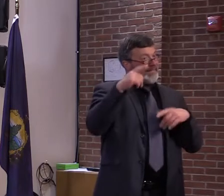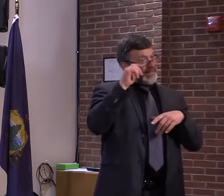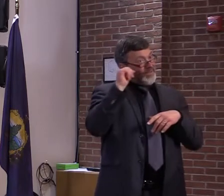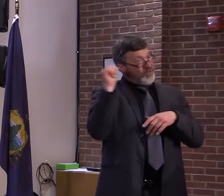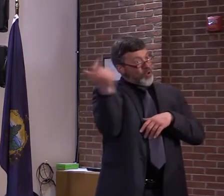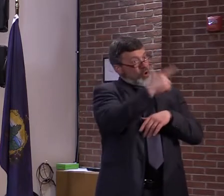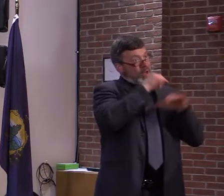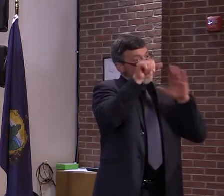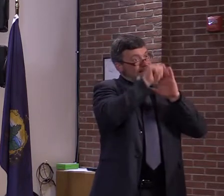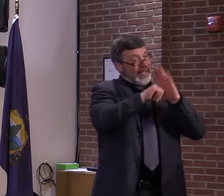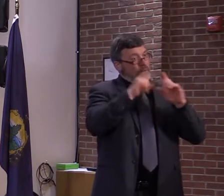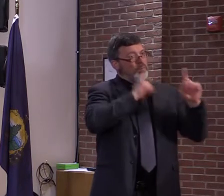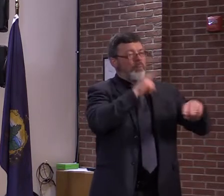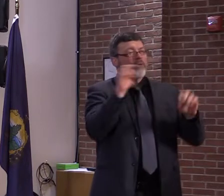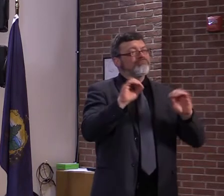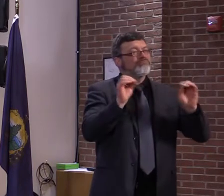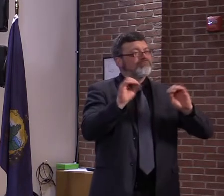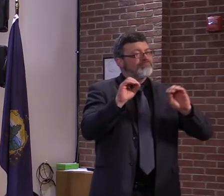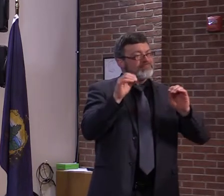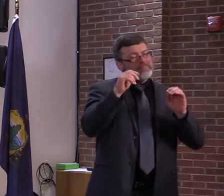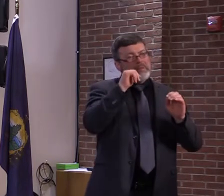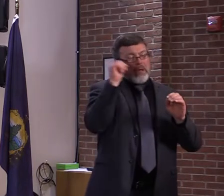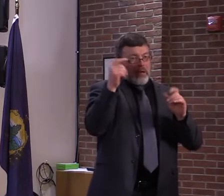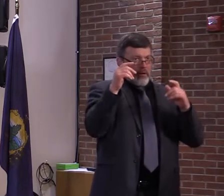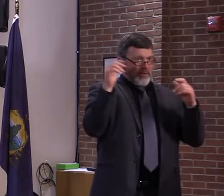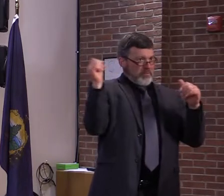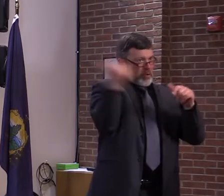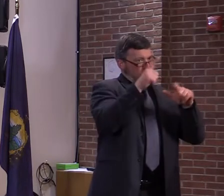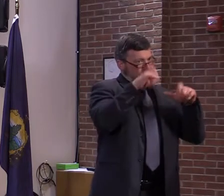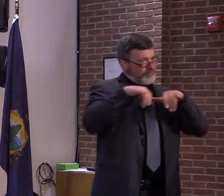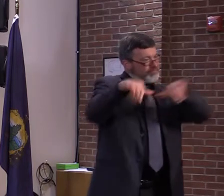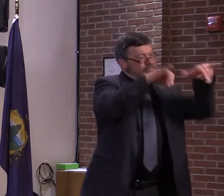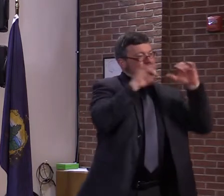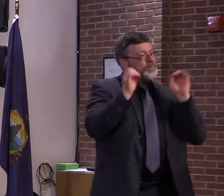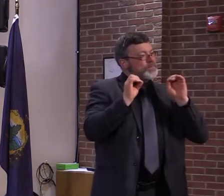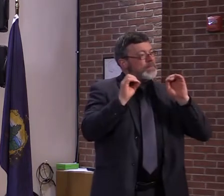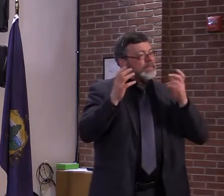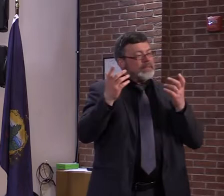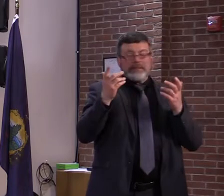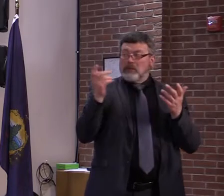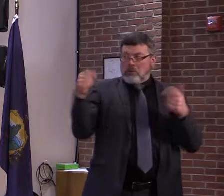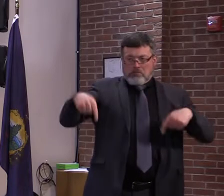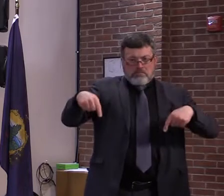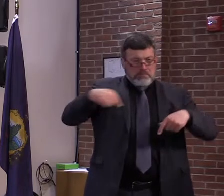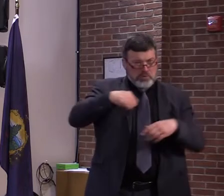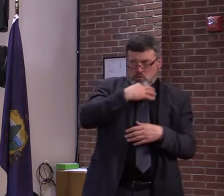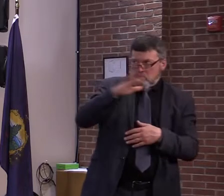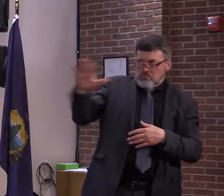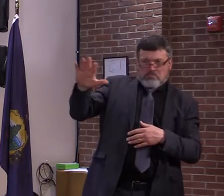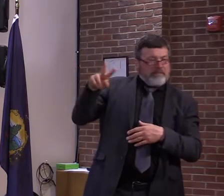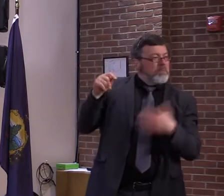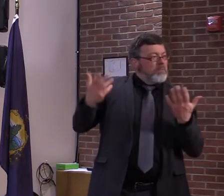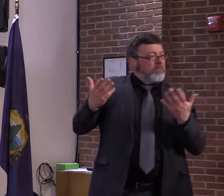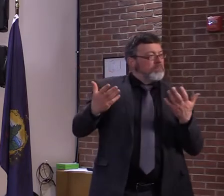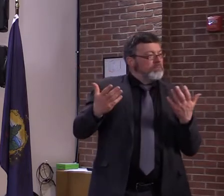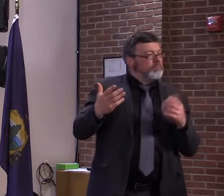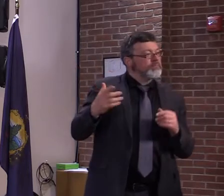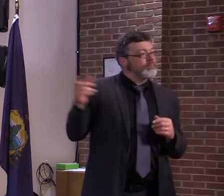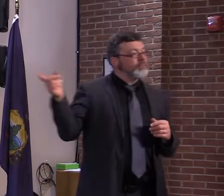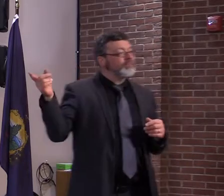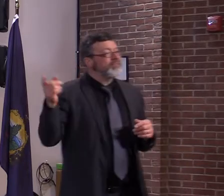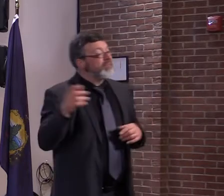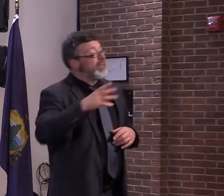Right. I can tell you that we've had discrepancies in the data before based on the data that they